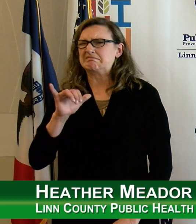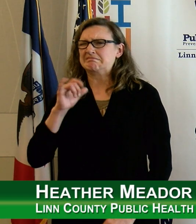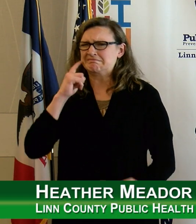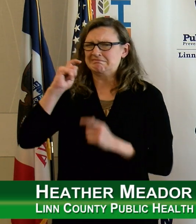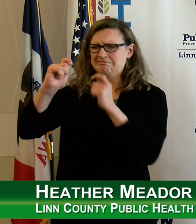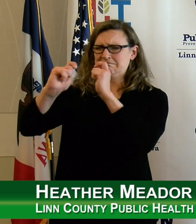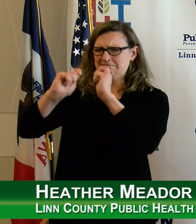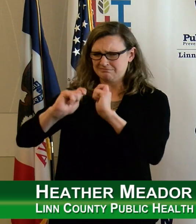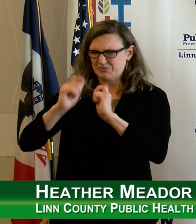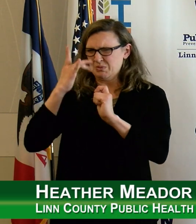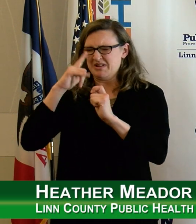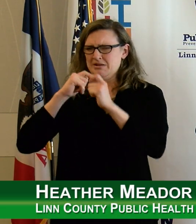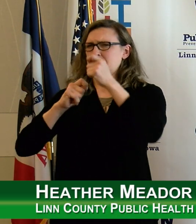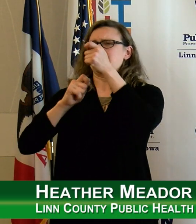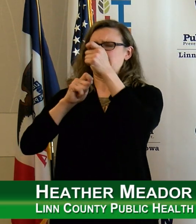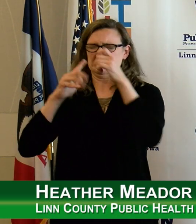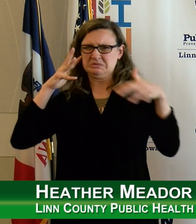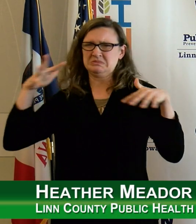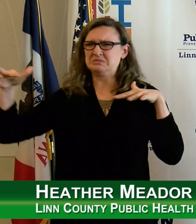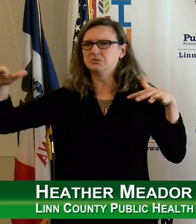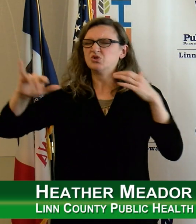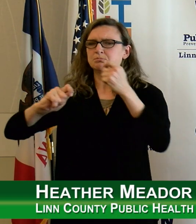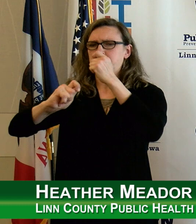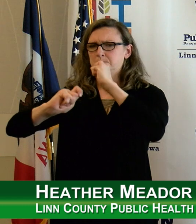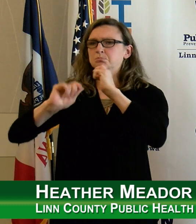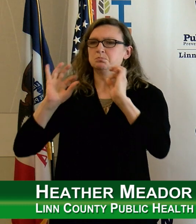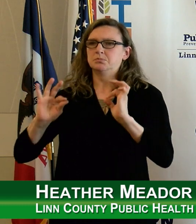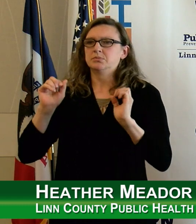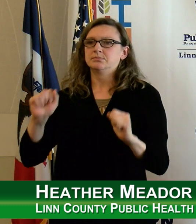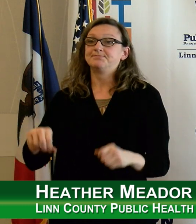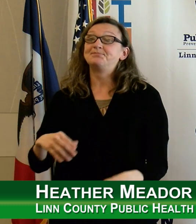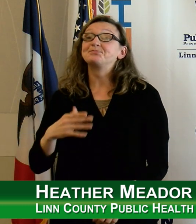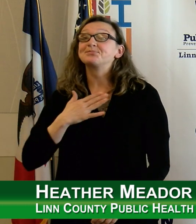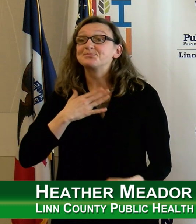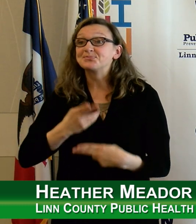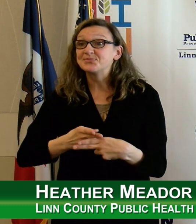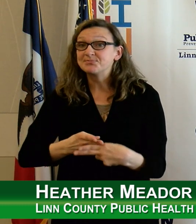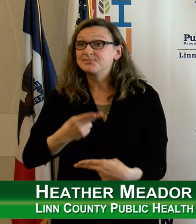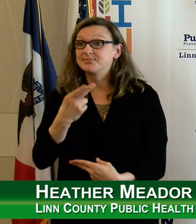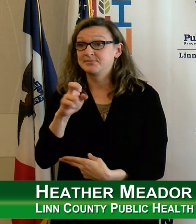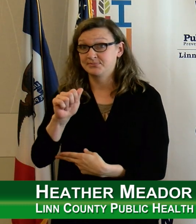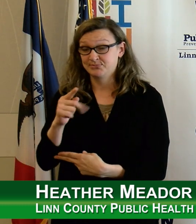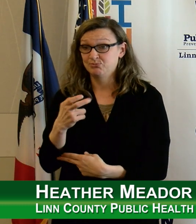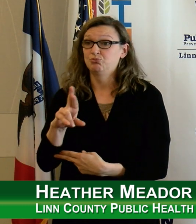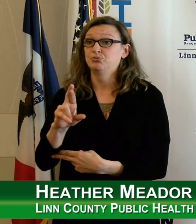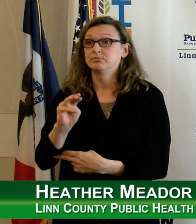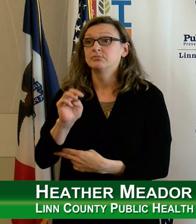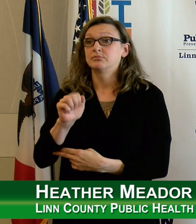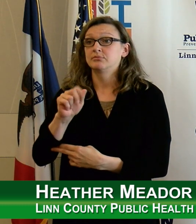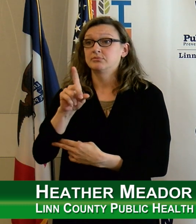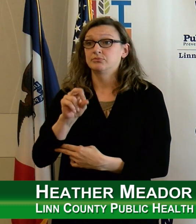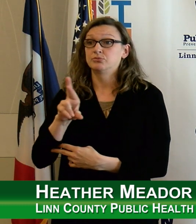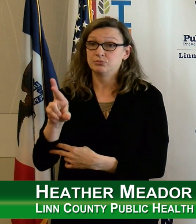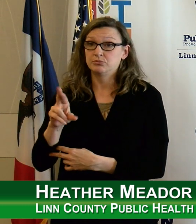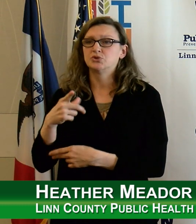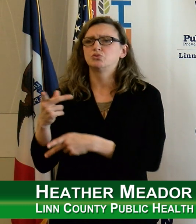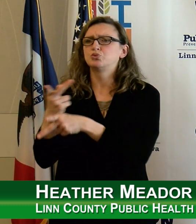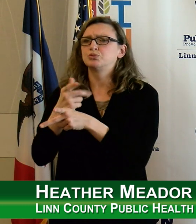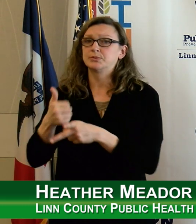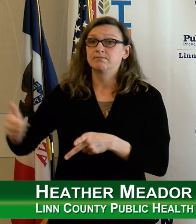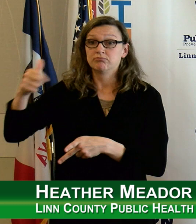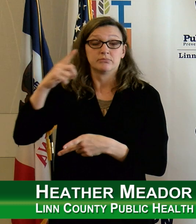Good afternoon. My name is Heather Metter, and I am the supervisor for the Clinical Services Branch at Linn County Public Health.